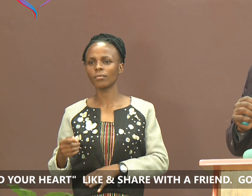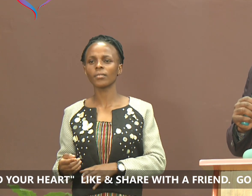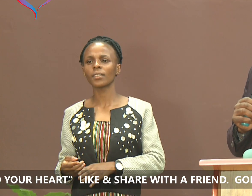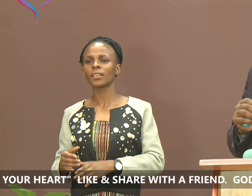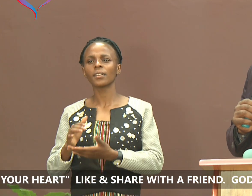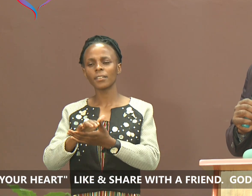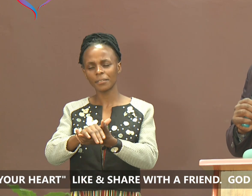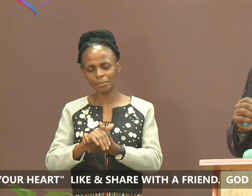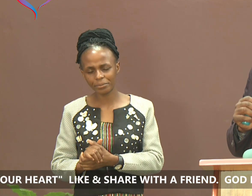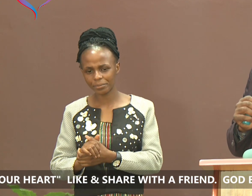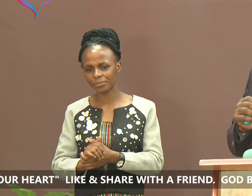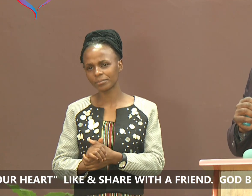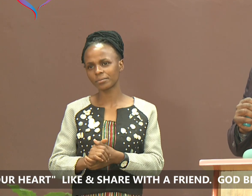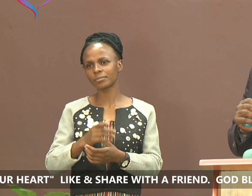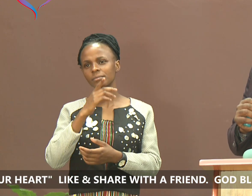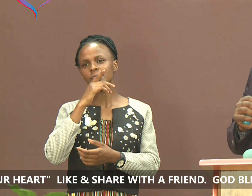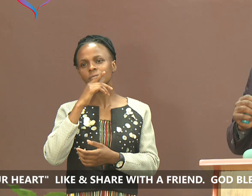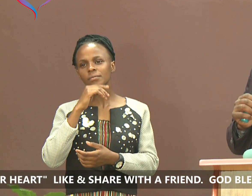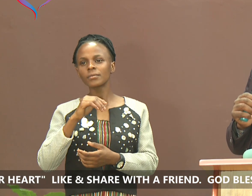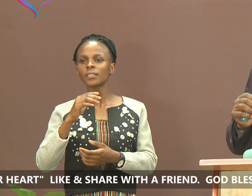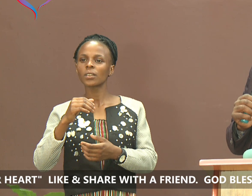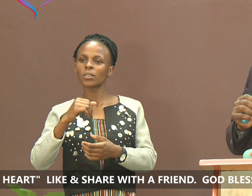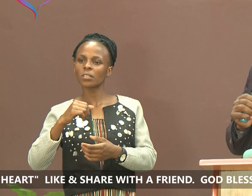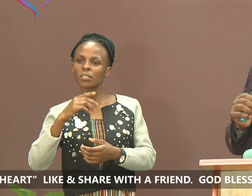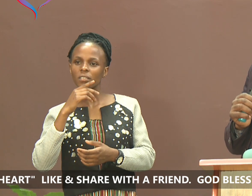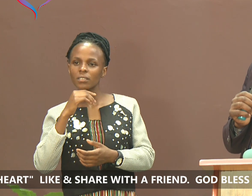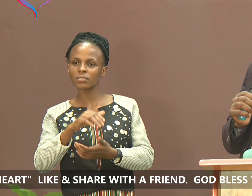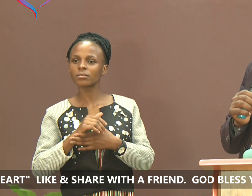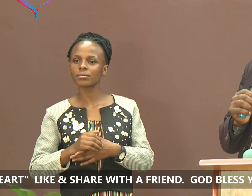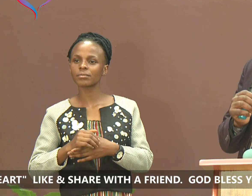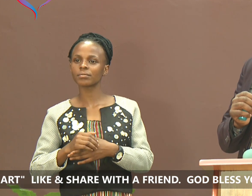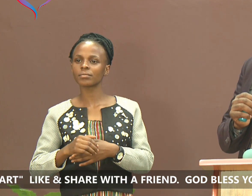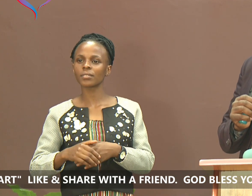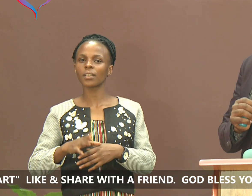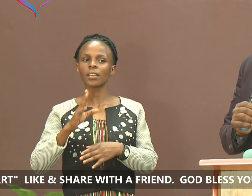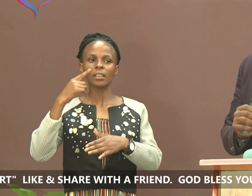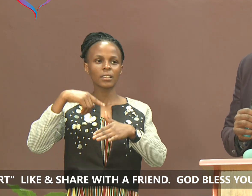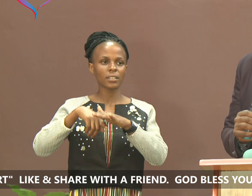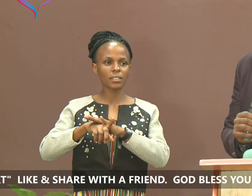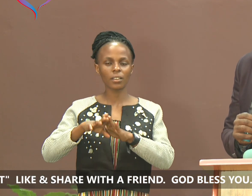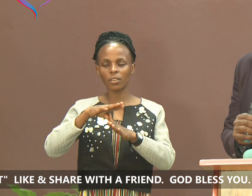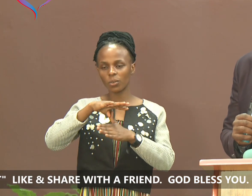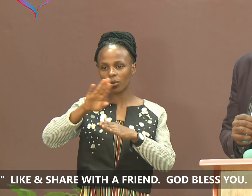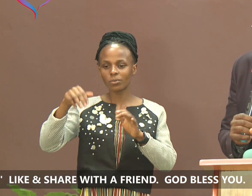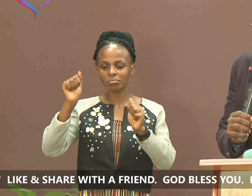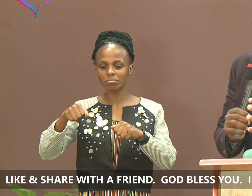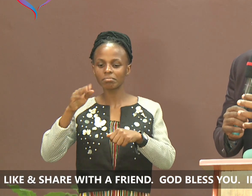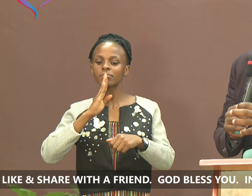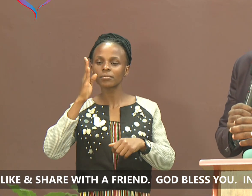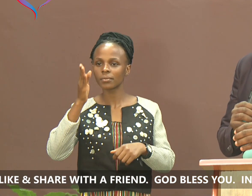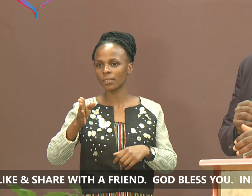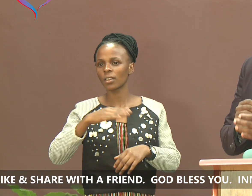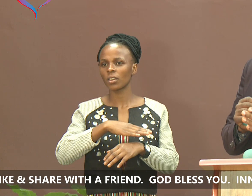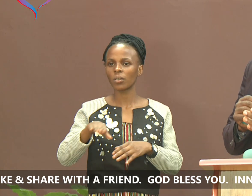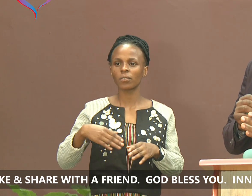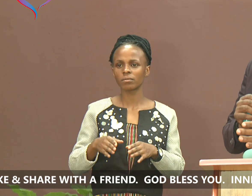ya zili permeable tova ku birthday party tova kukulichimu kuko ingira ulikamu ino kabako ulima ingira